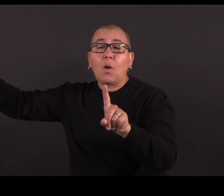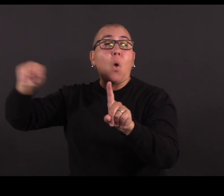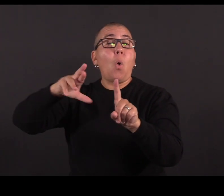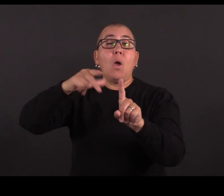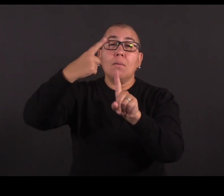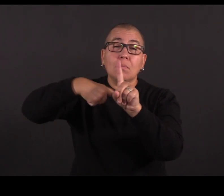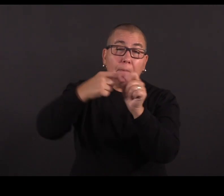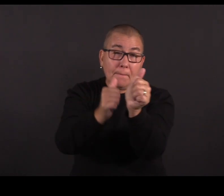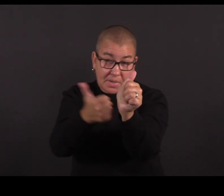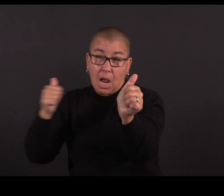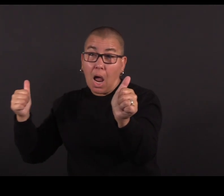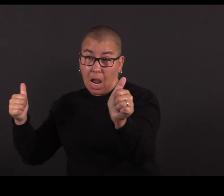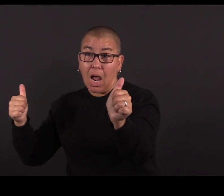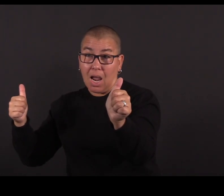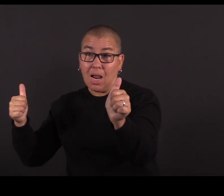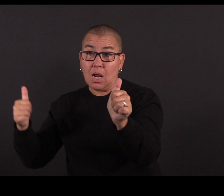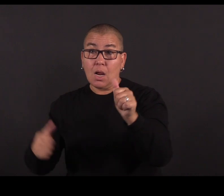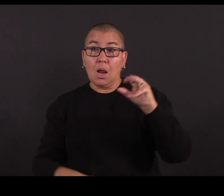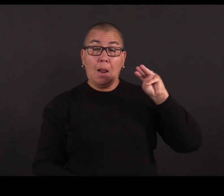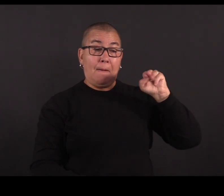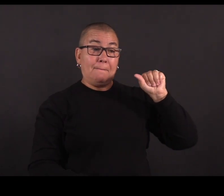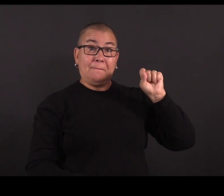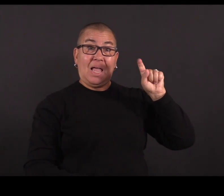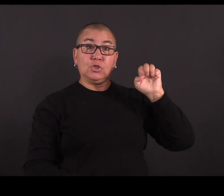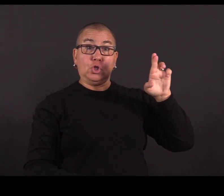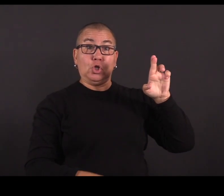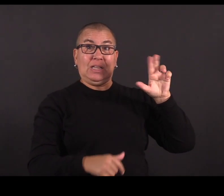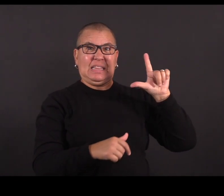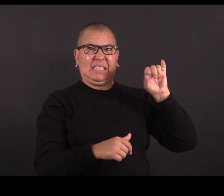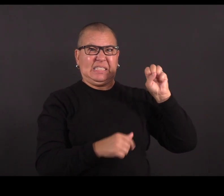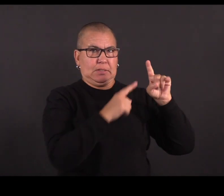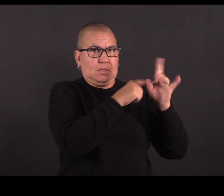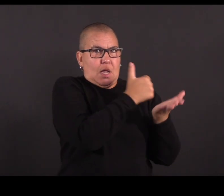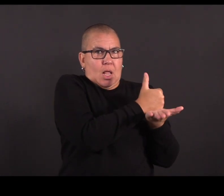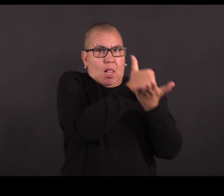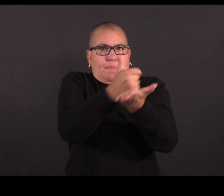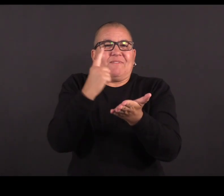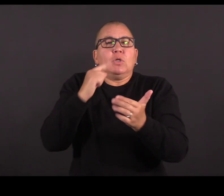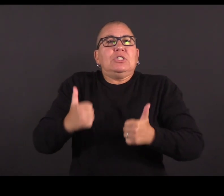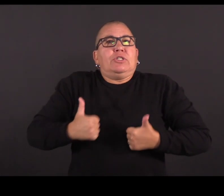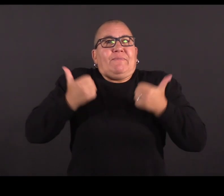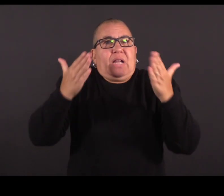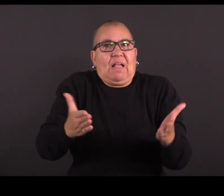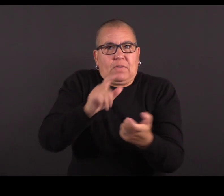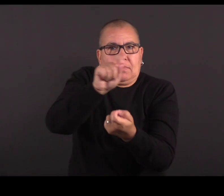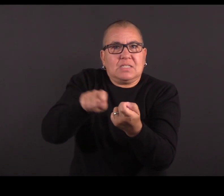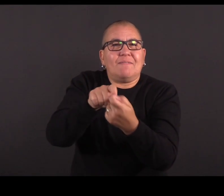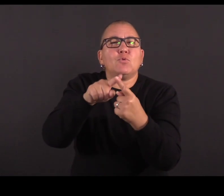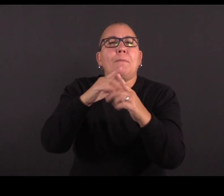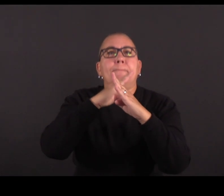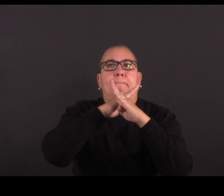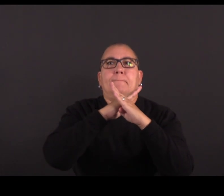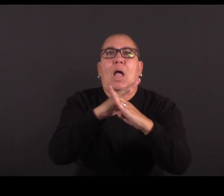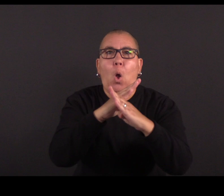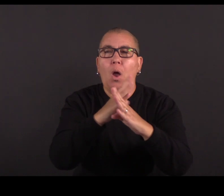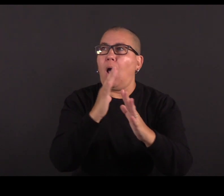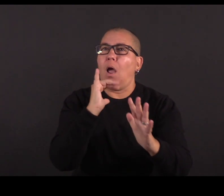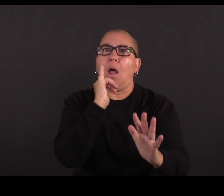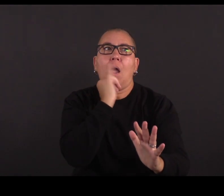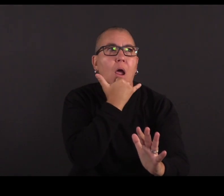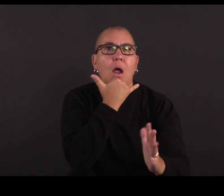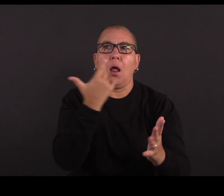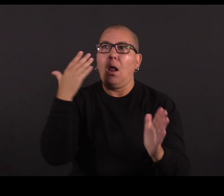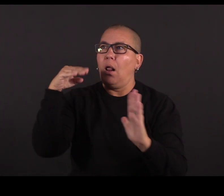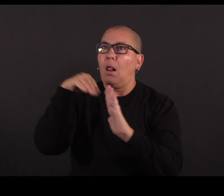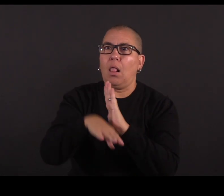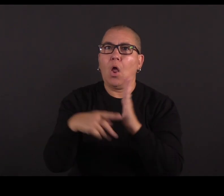Master leasing is particularly helpful to secure housing for survivors with barriers such as low credit, past evictions, or